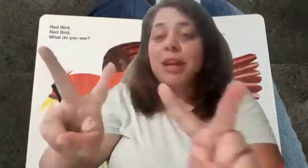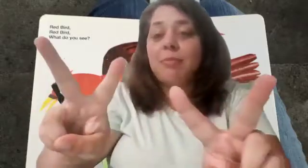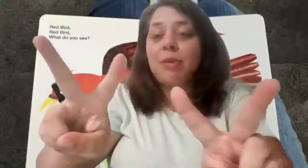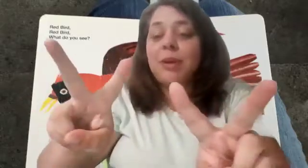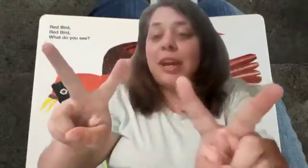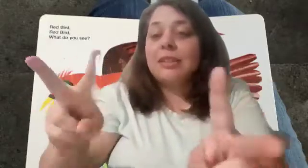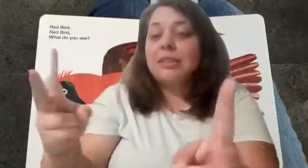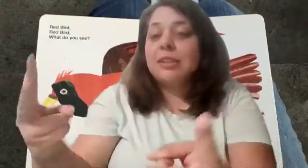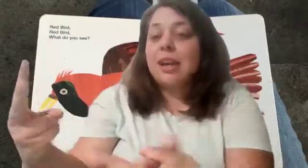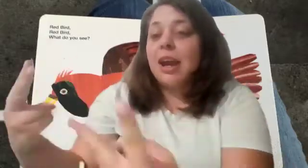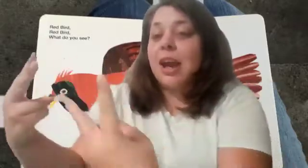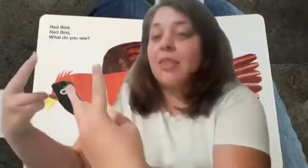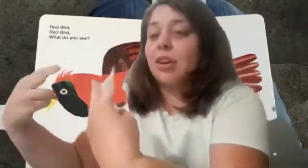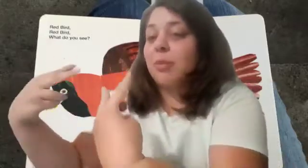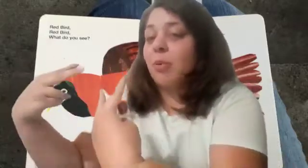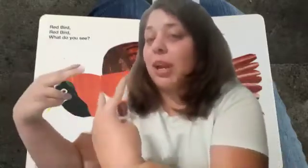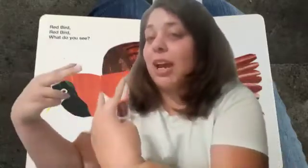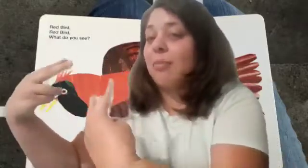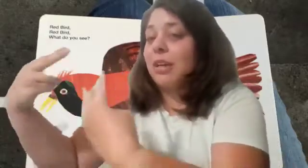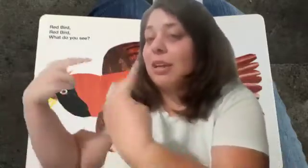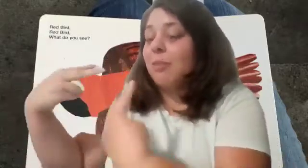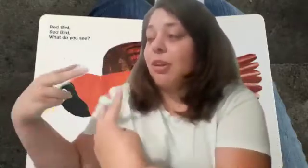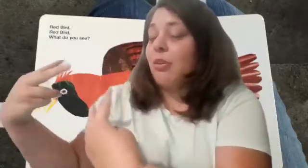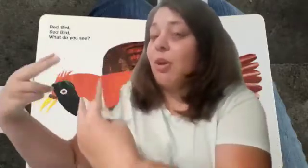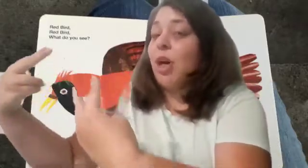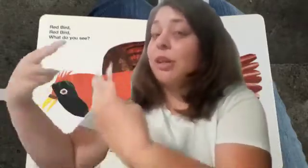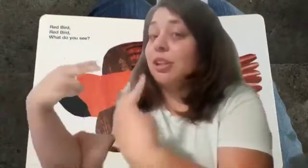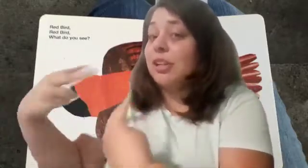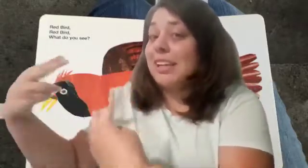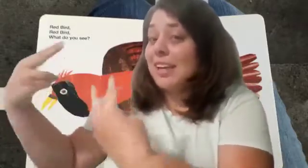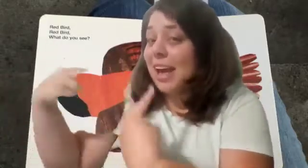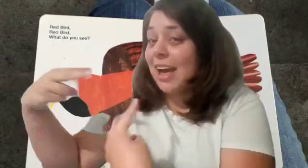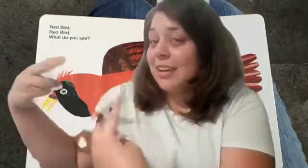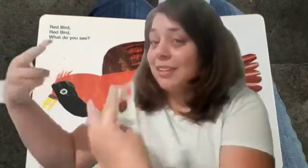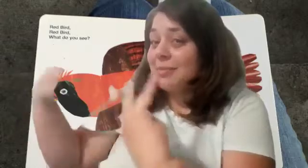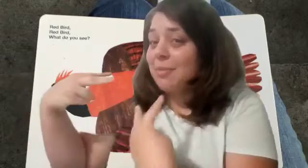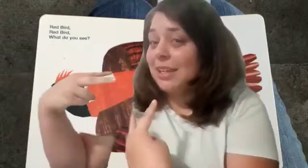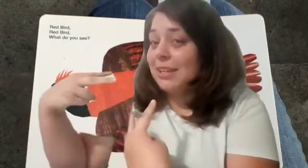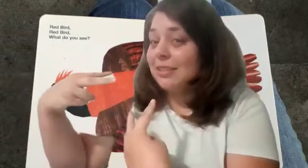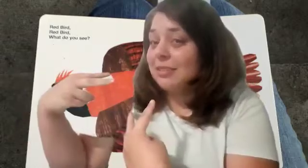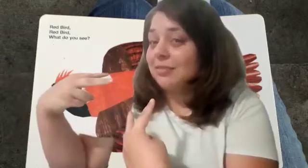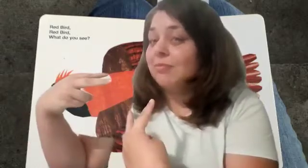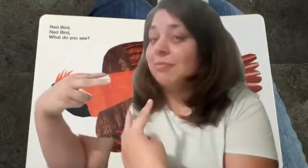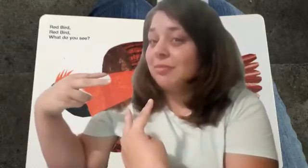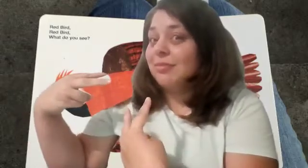Now I'm going to have both my hands and they're going to be pointing at me, and I'm going to go looking at